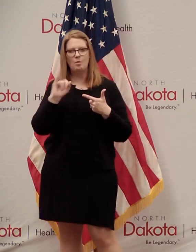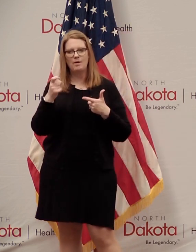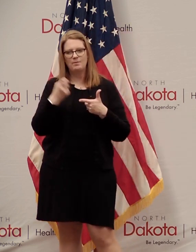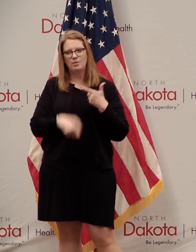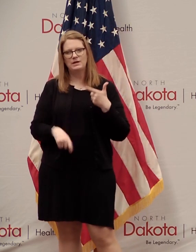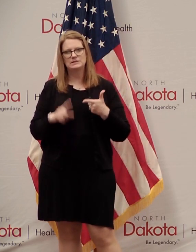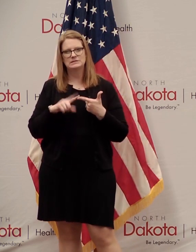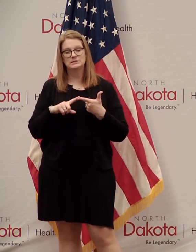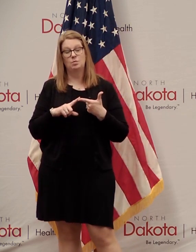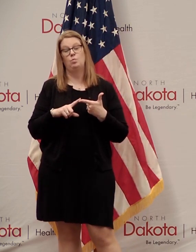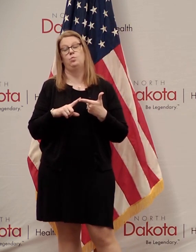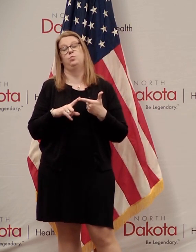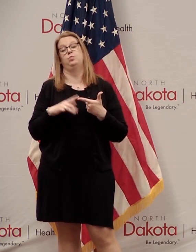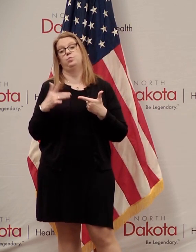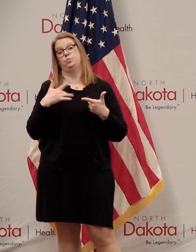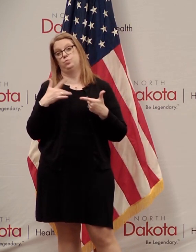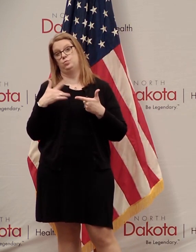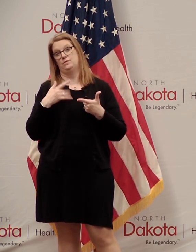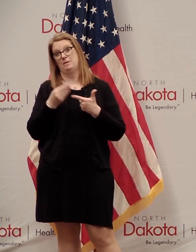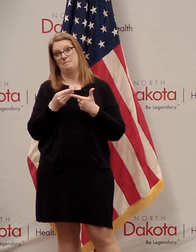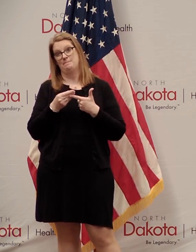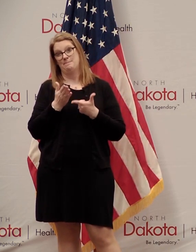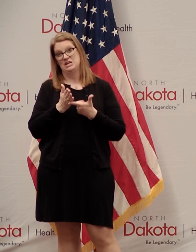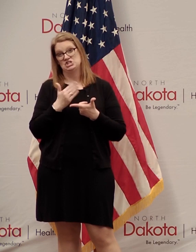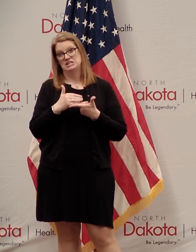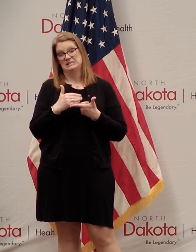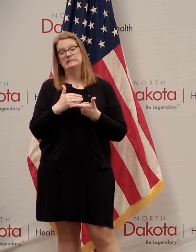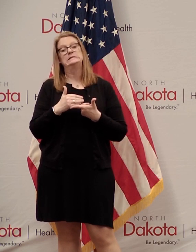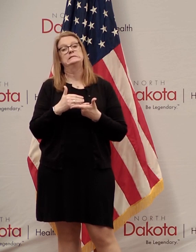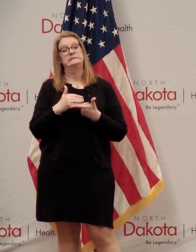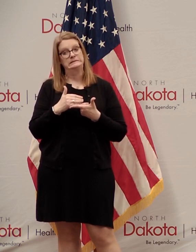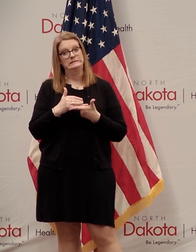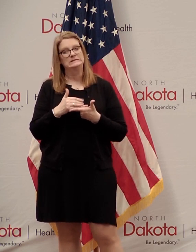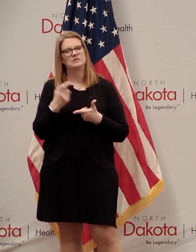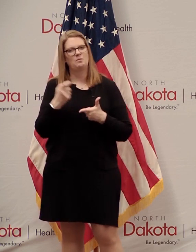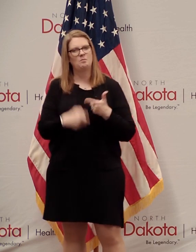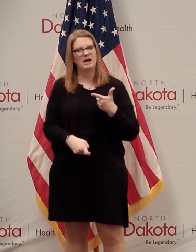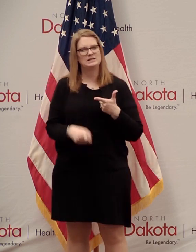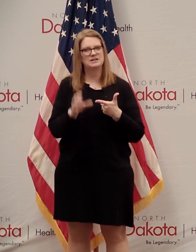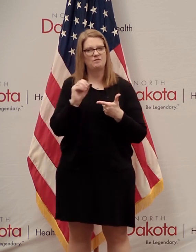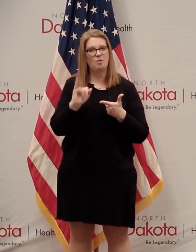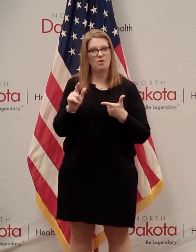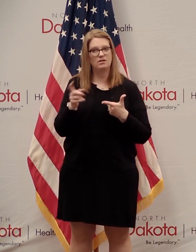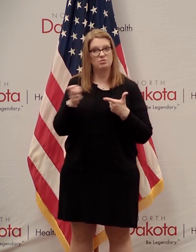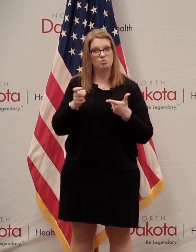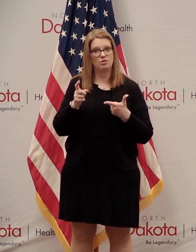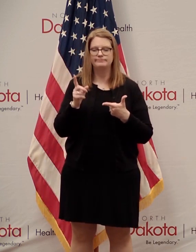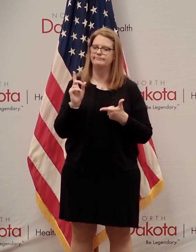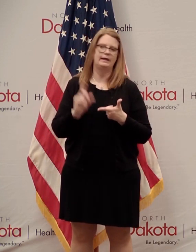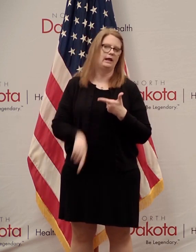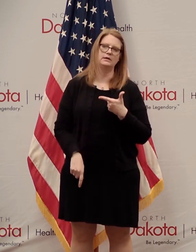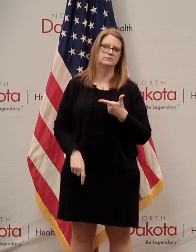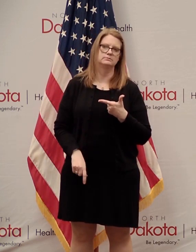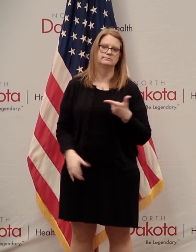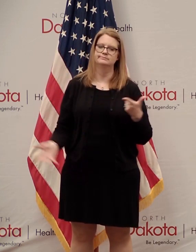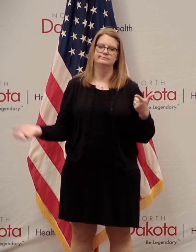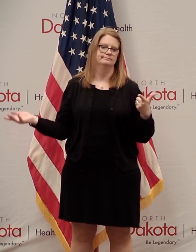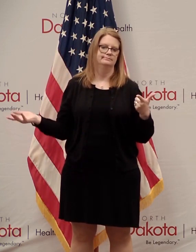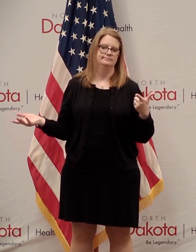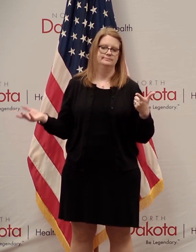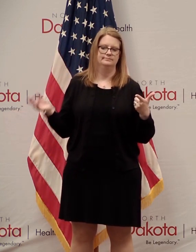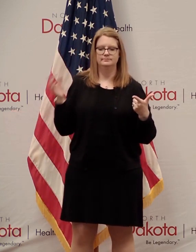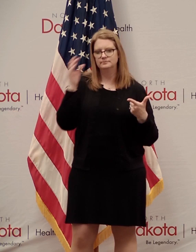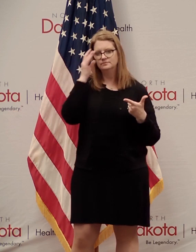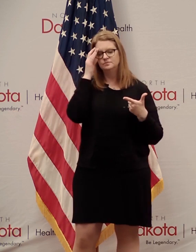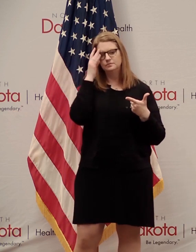Obviously, that's a big concern for budgeting, but the price of oil is not something we can control, and it's not anything that's going